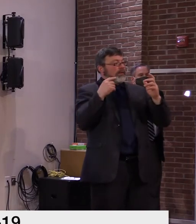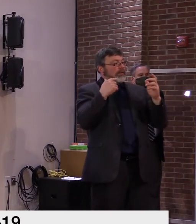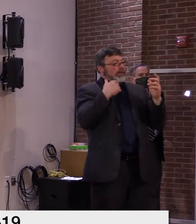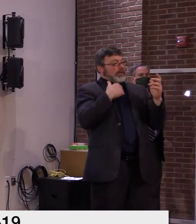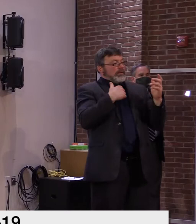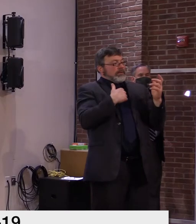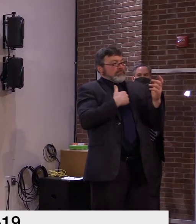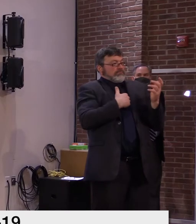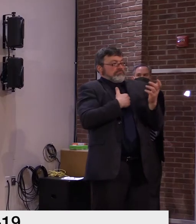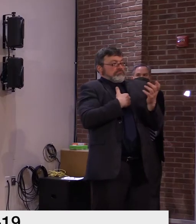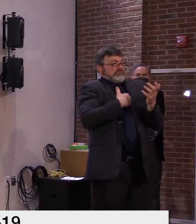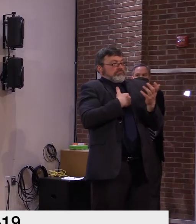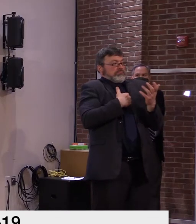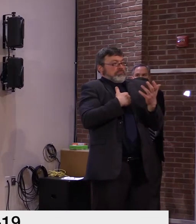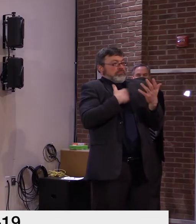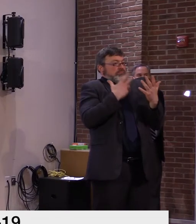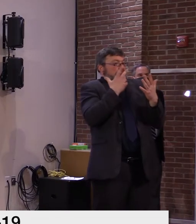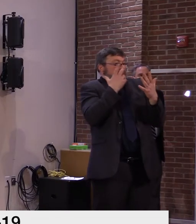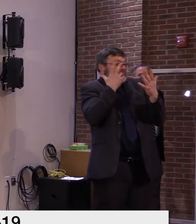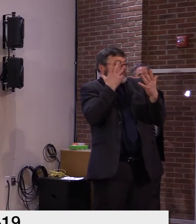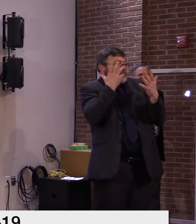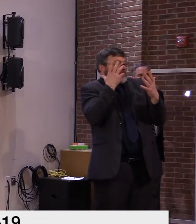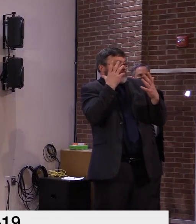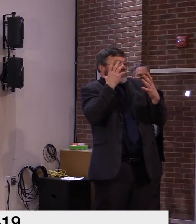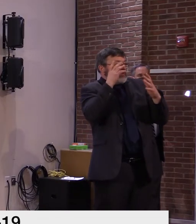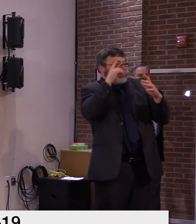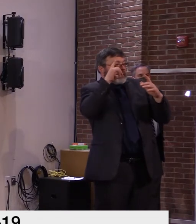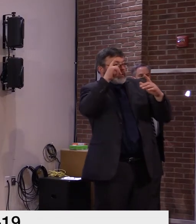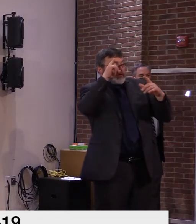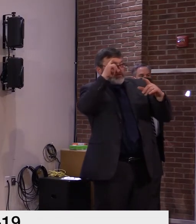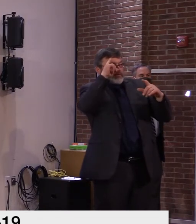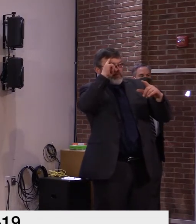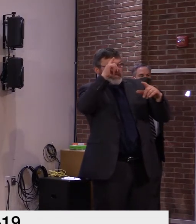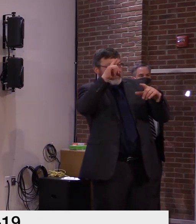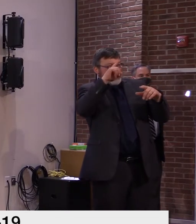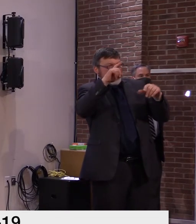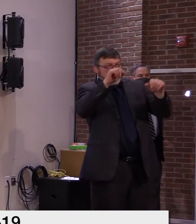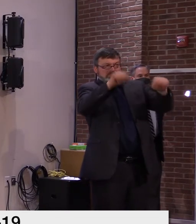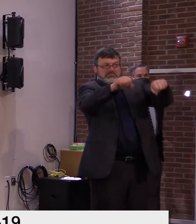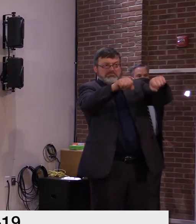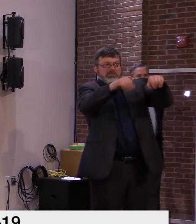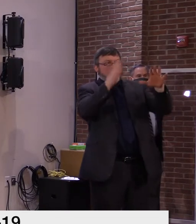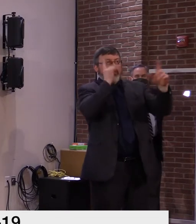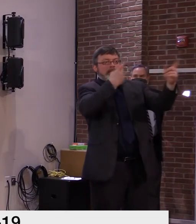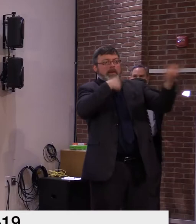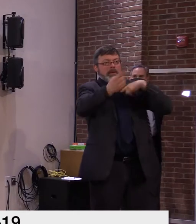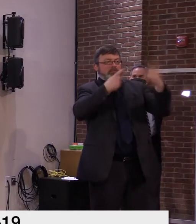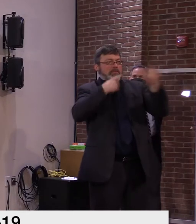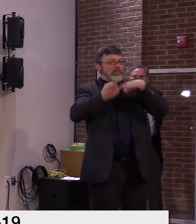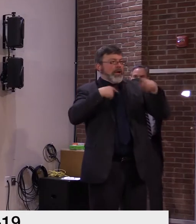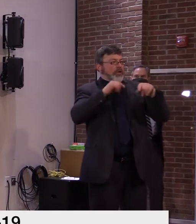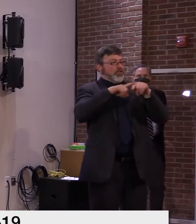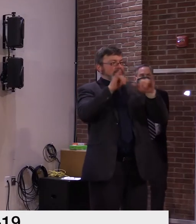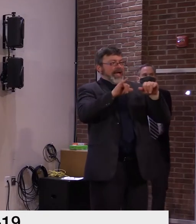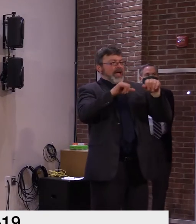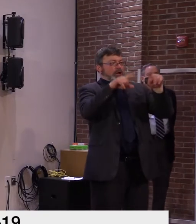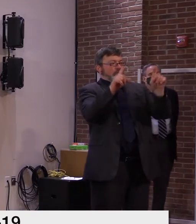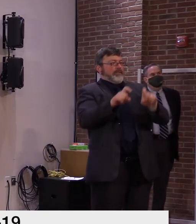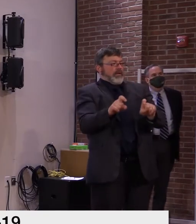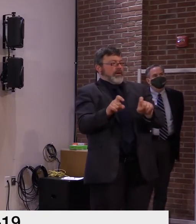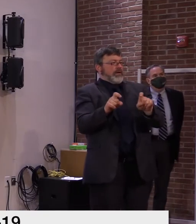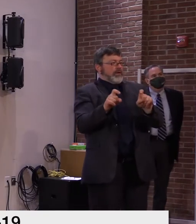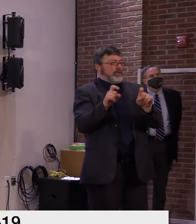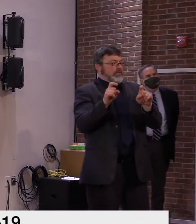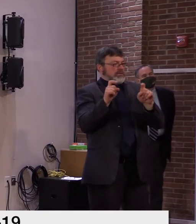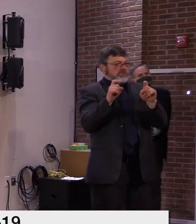of the country, it's rather low. So, again, we'll just see what the desire is, what the demand is, and then we'll go from there.